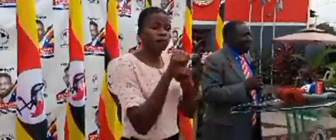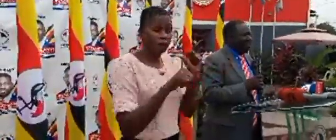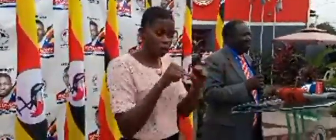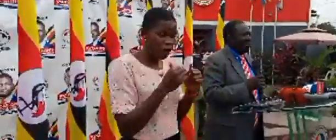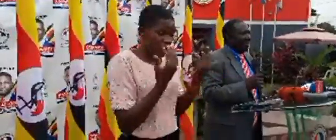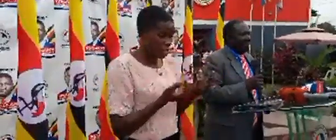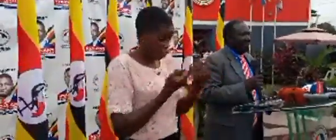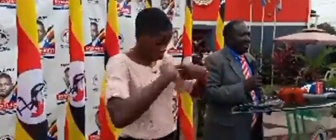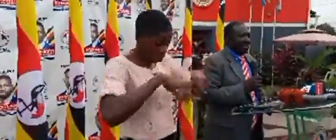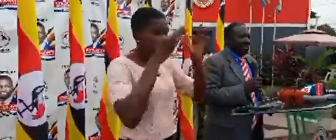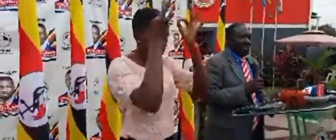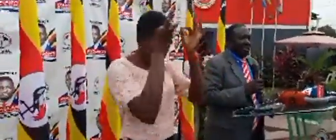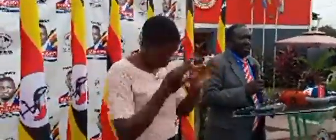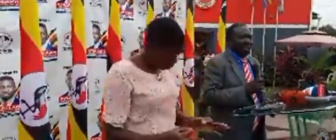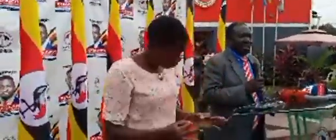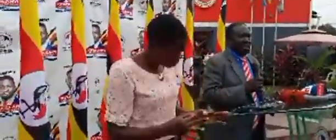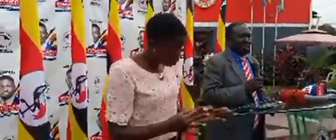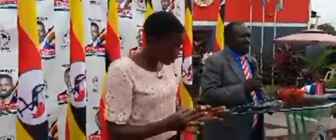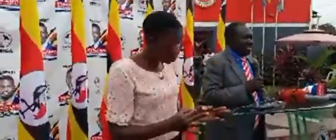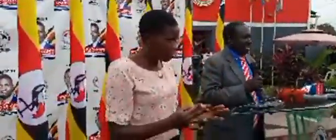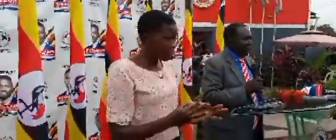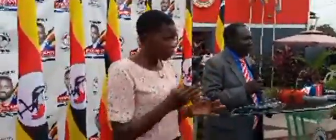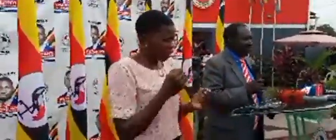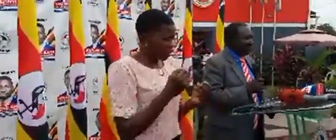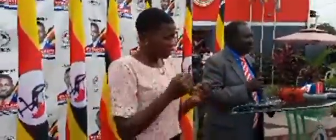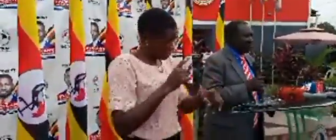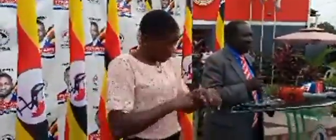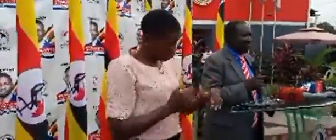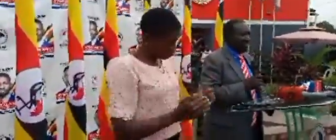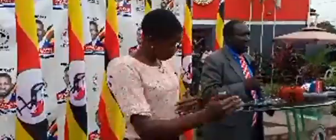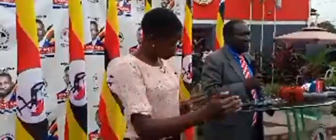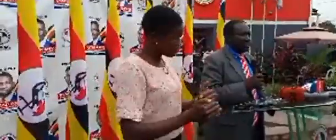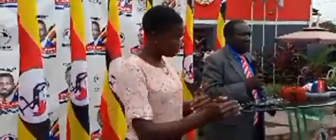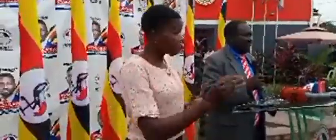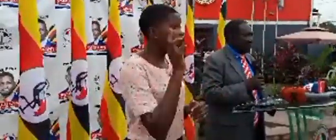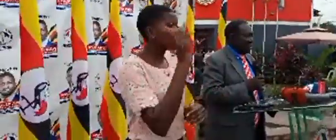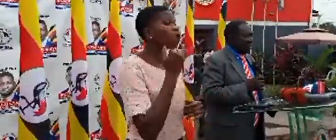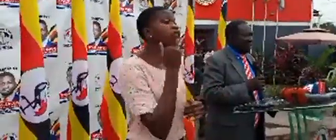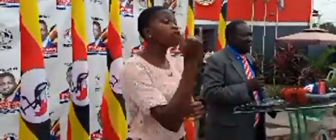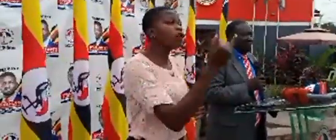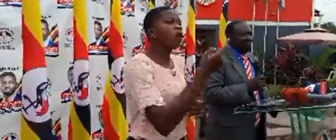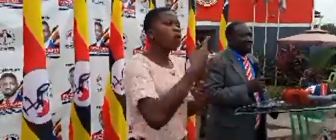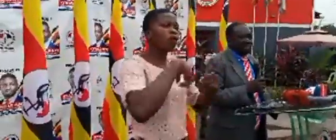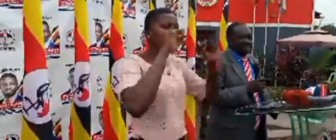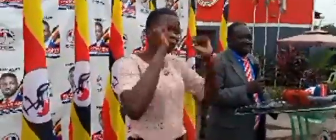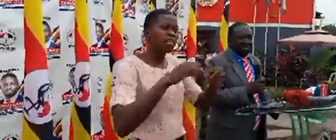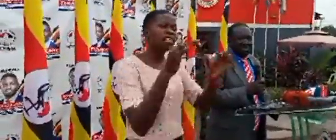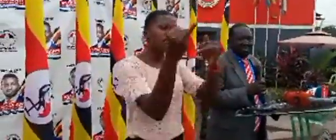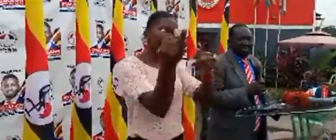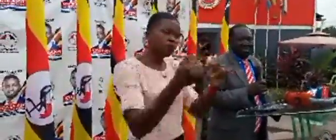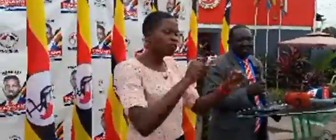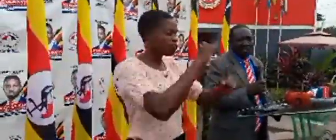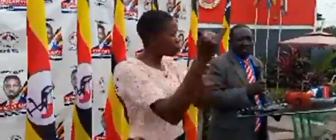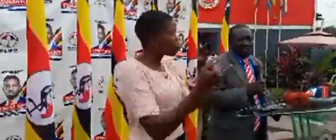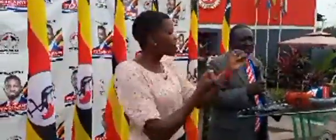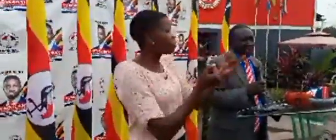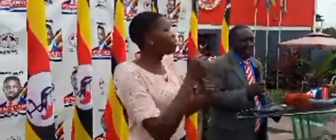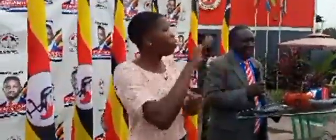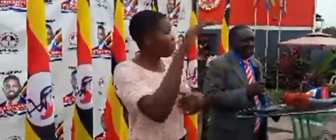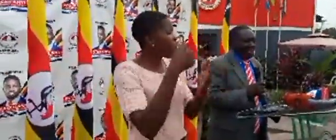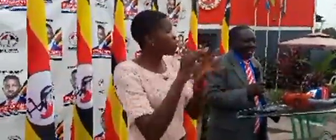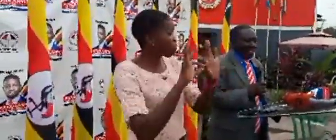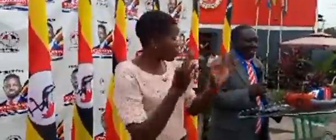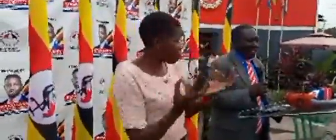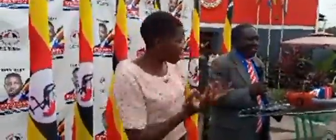resolved that at an appropriate time, we are inviting all the families of these